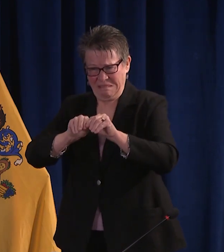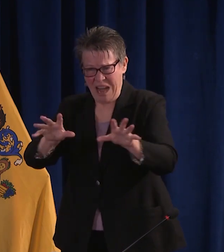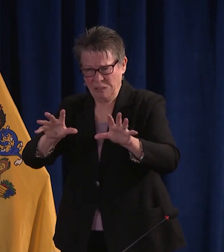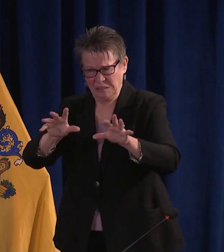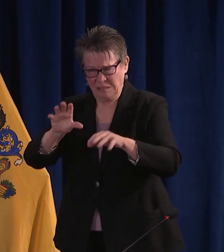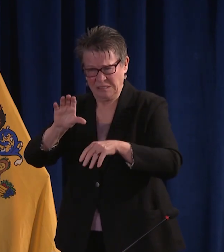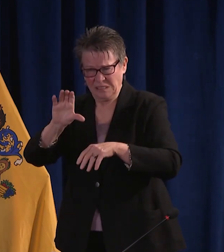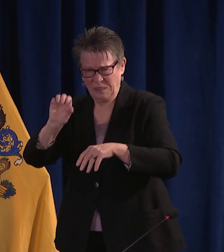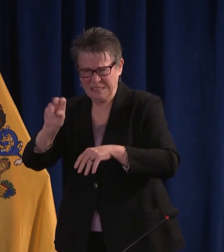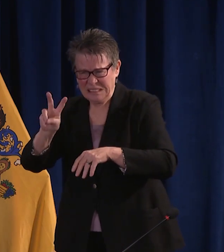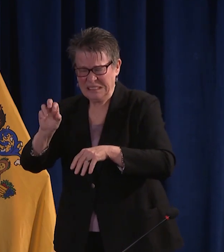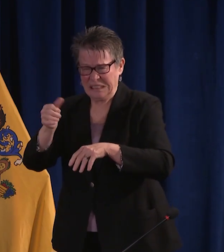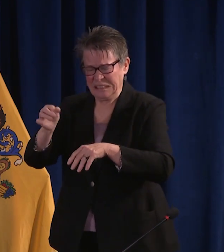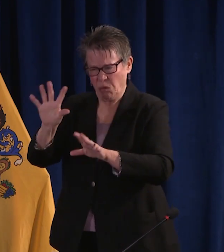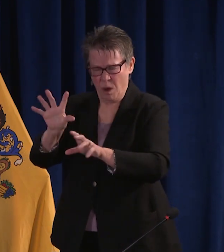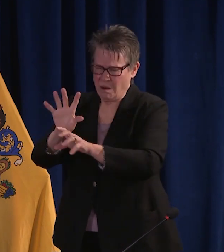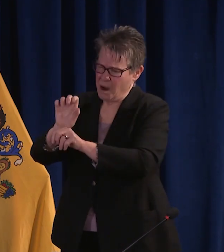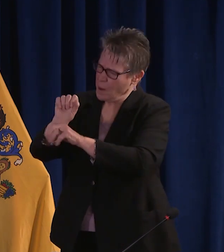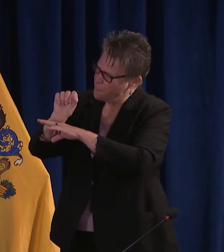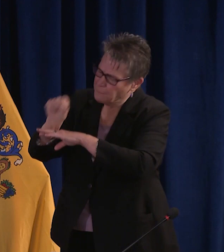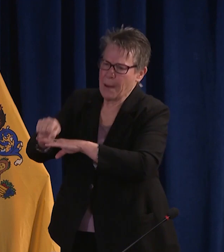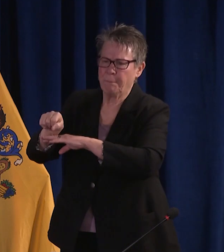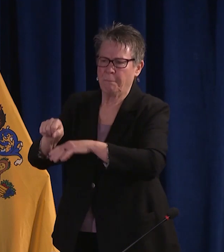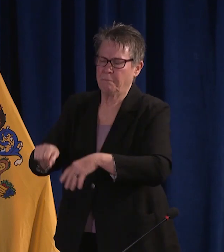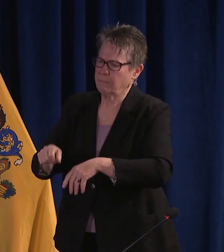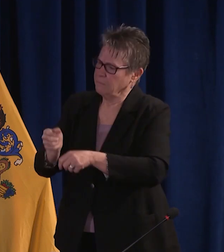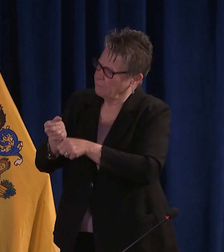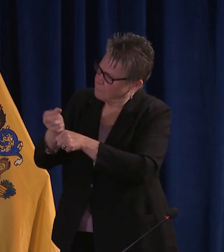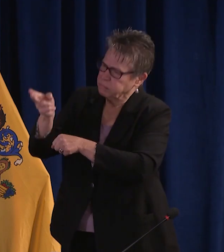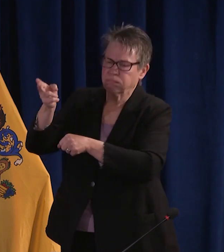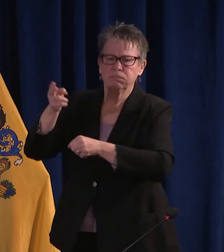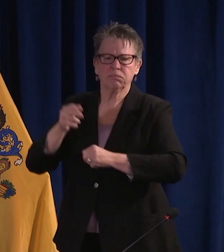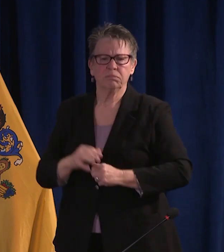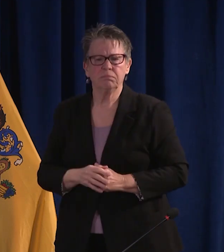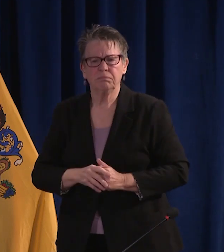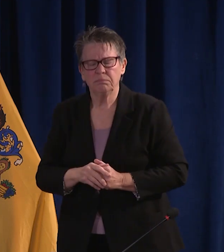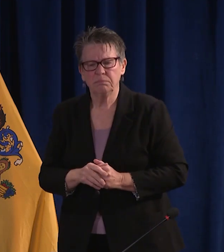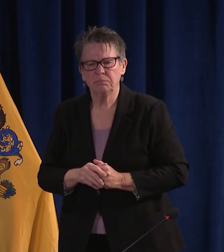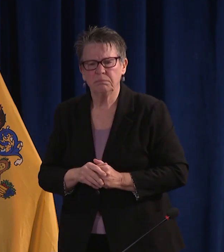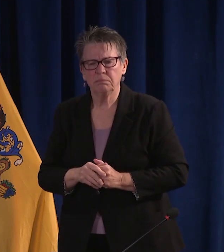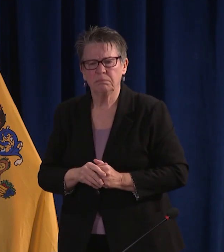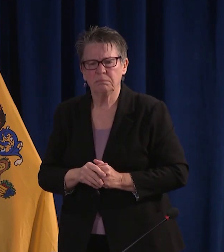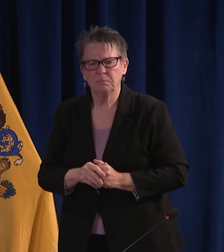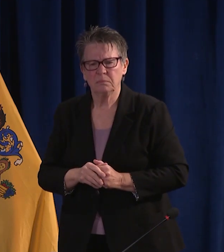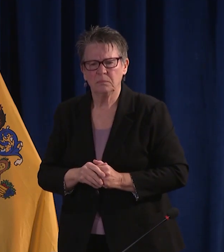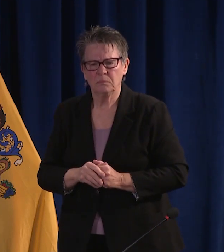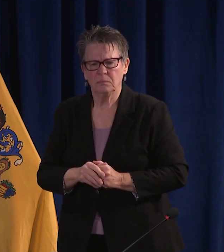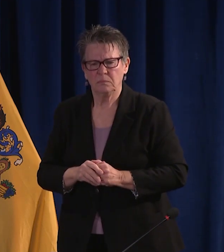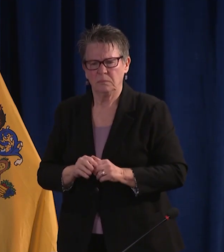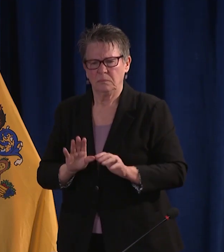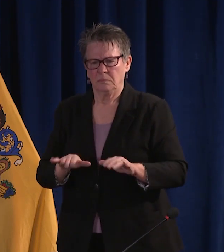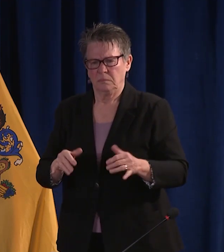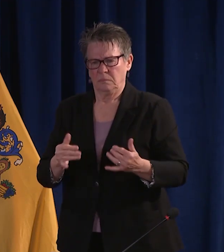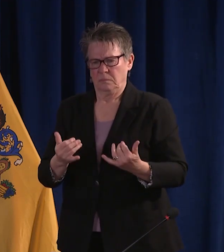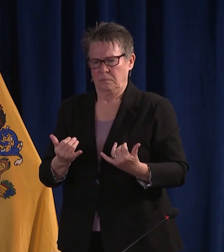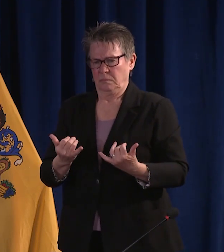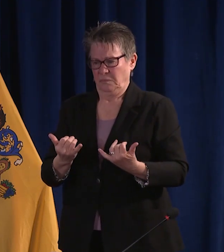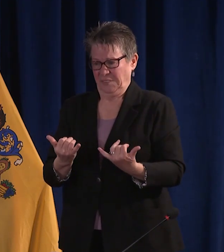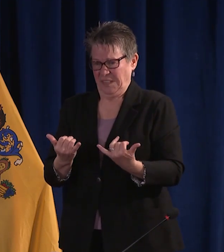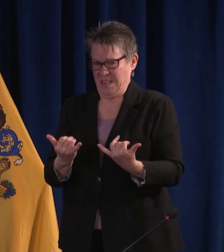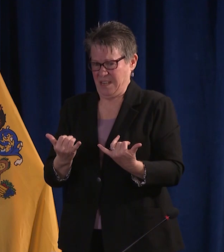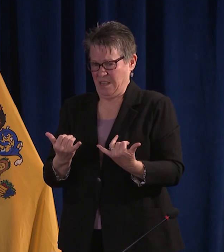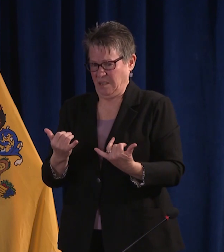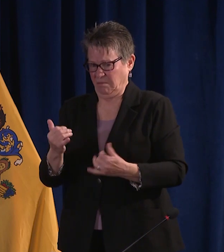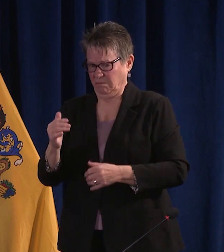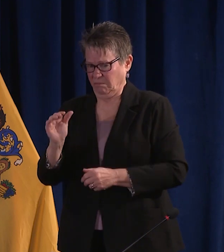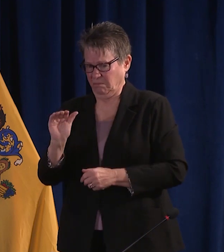Further, I am directing effective 8 p.m. tonight the closure of all indoor shopping malls,